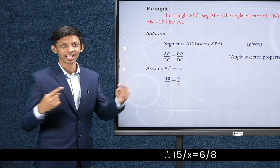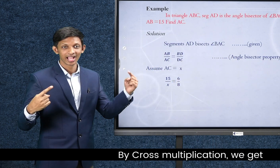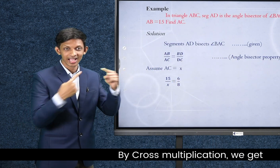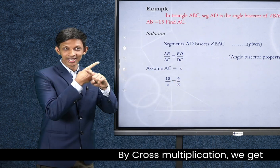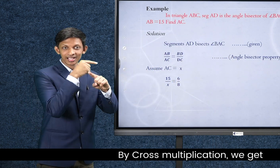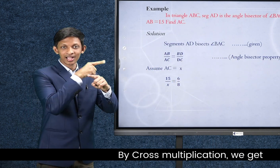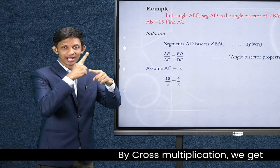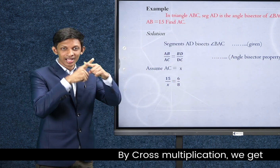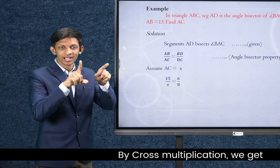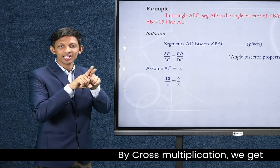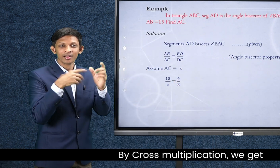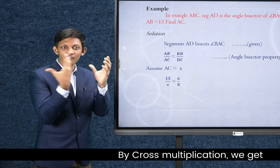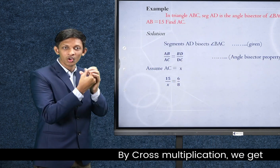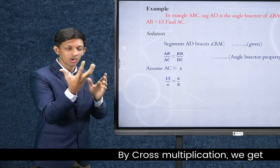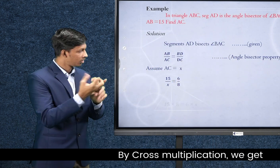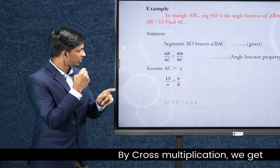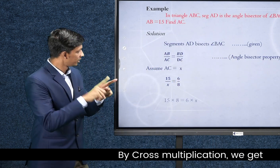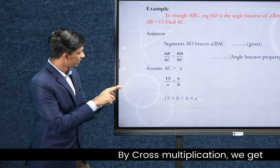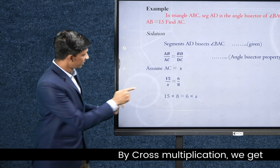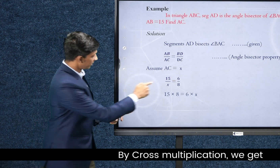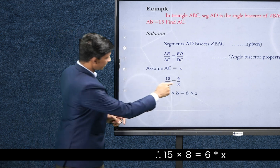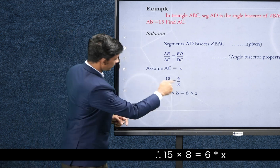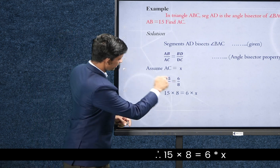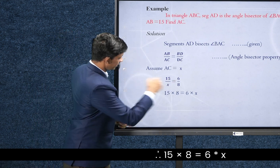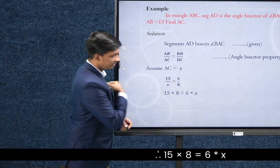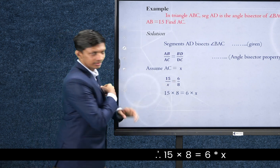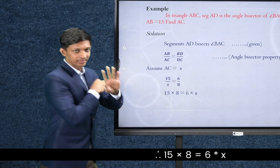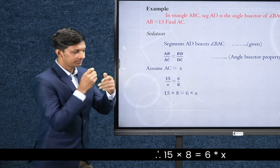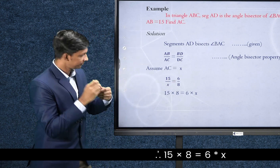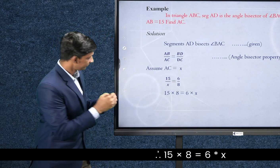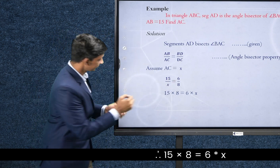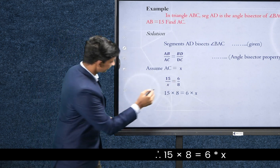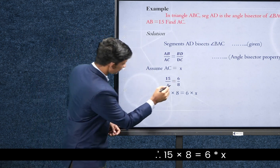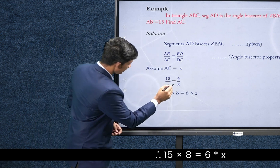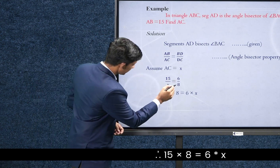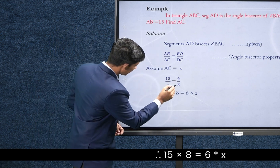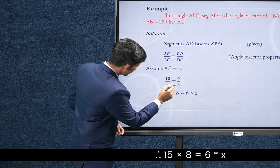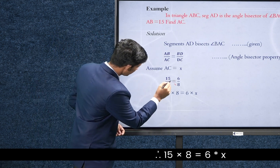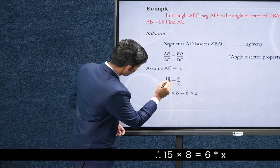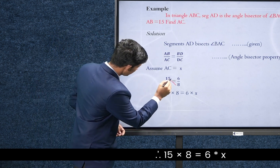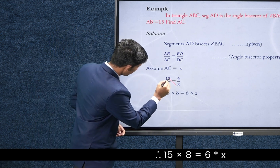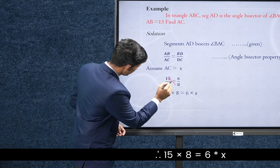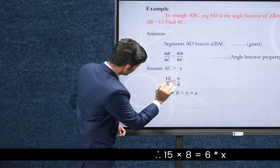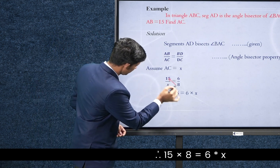By cross multiplication, we get 15 into 8 is equal to 6 into x.